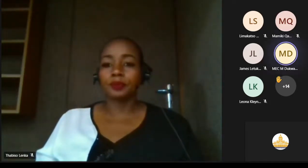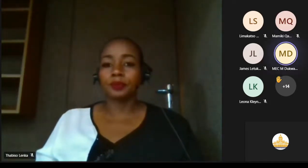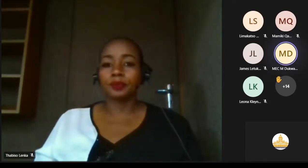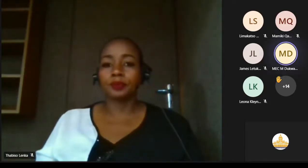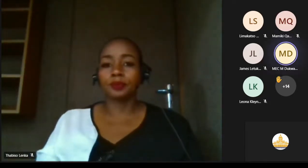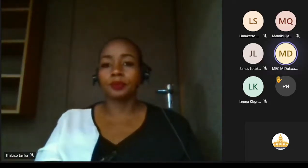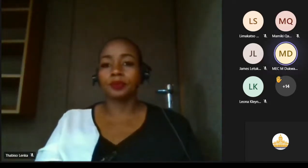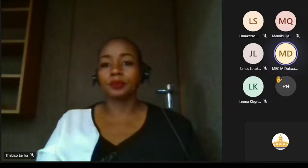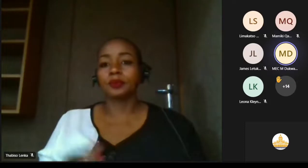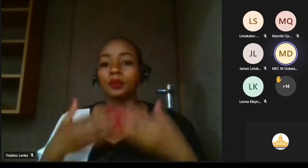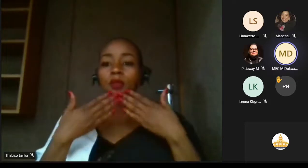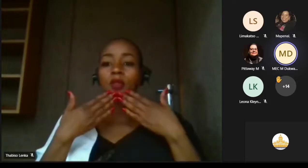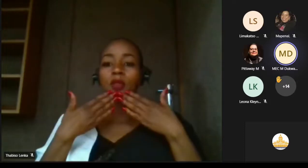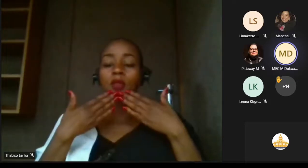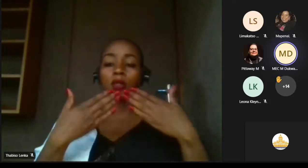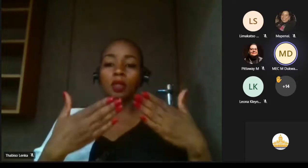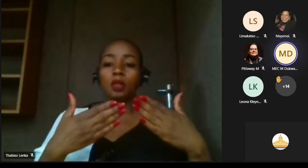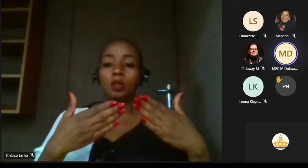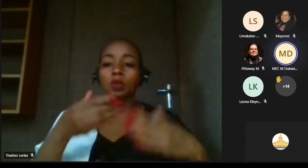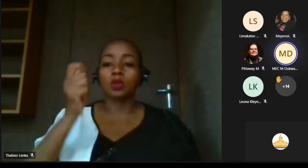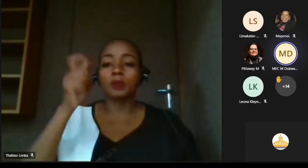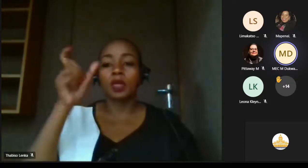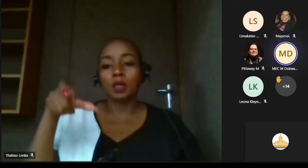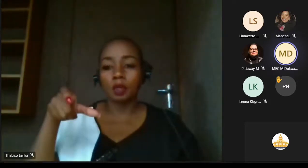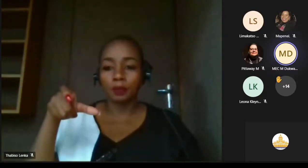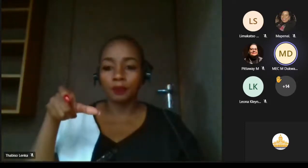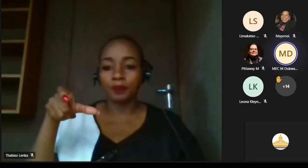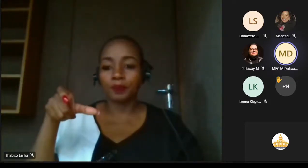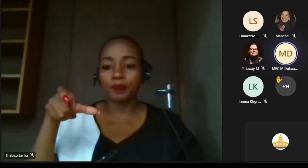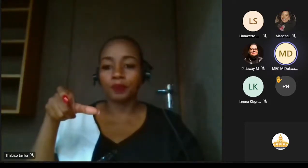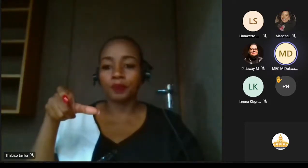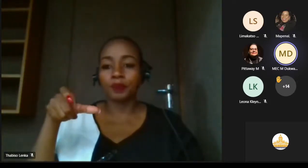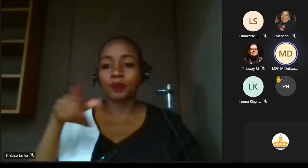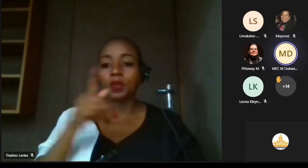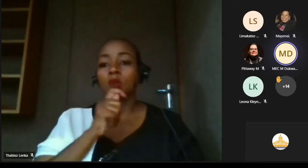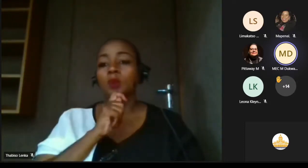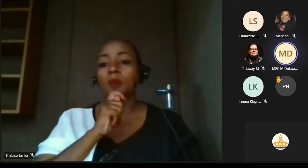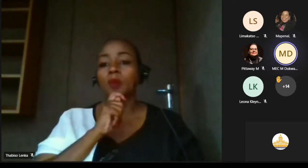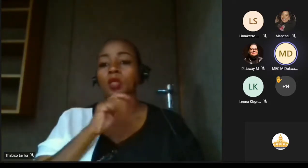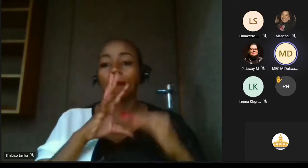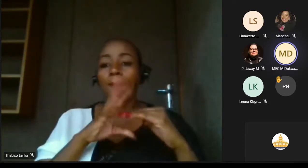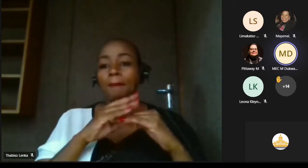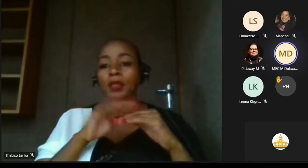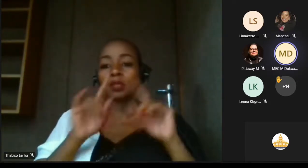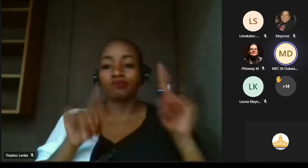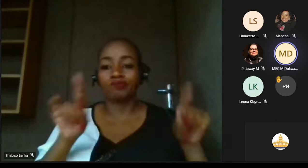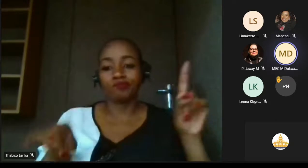Thank you, Honorable Speaker. Good morning, Honorable Members.